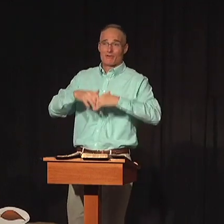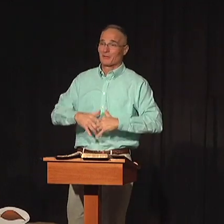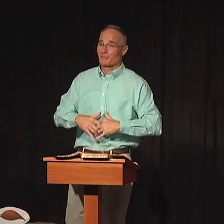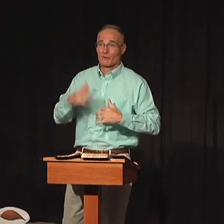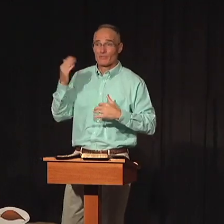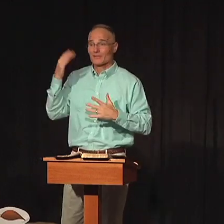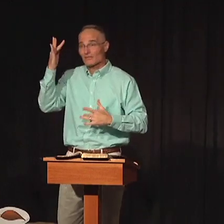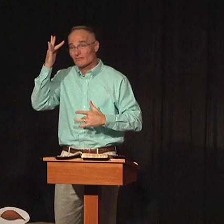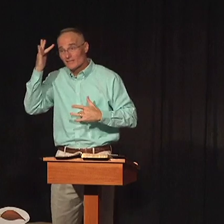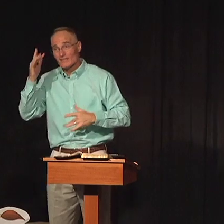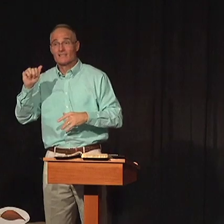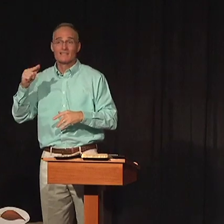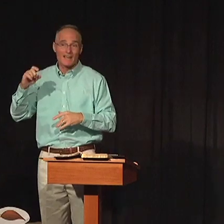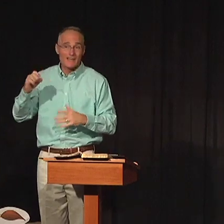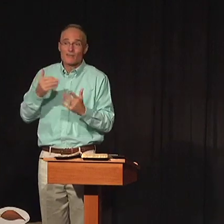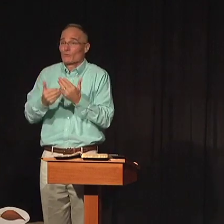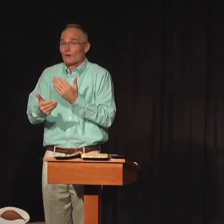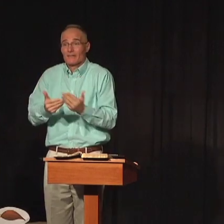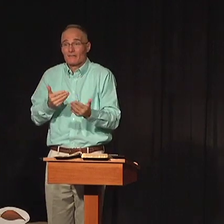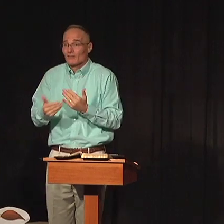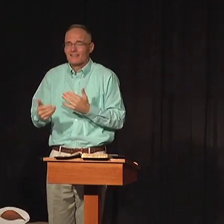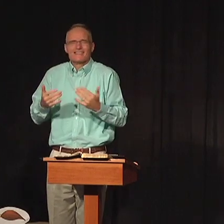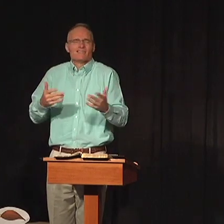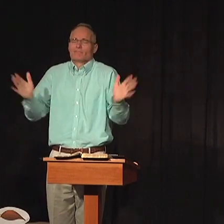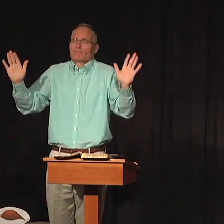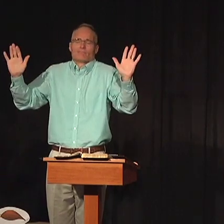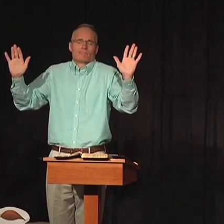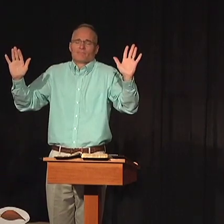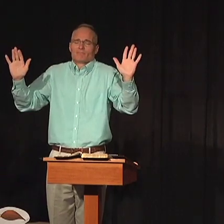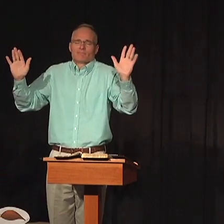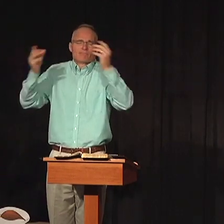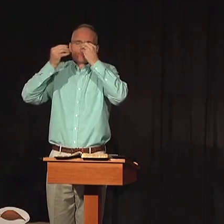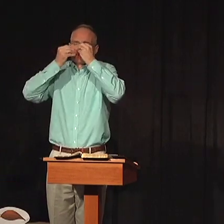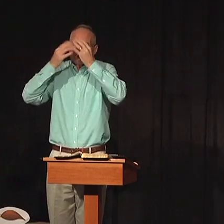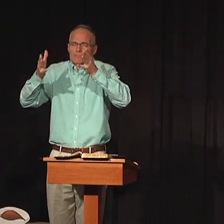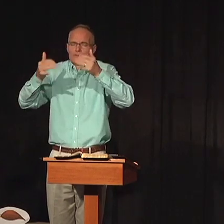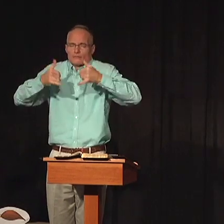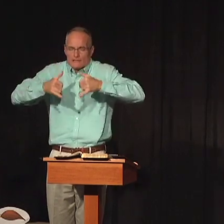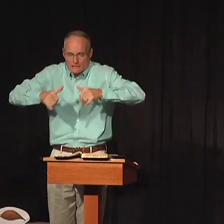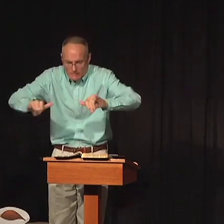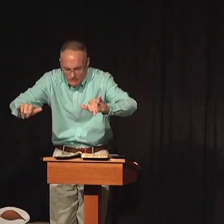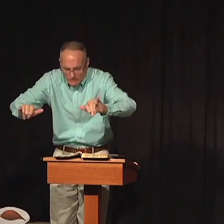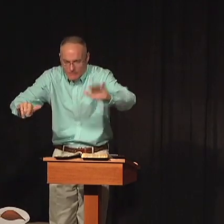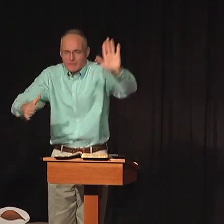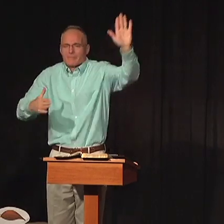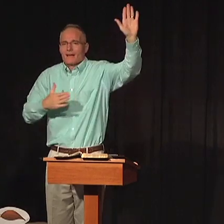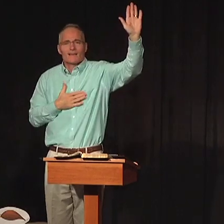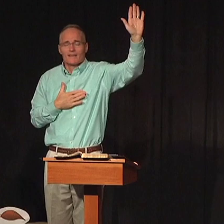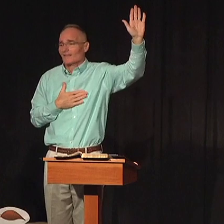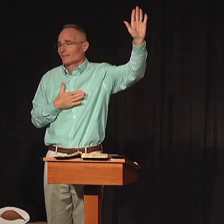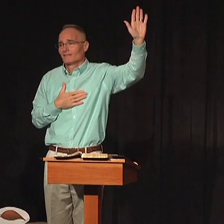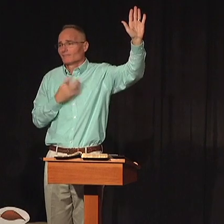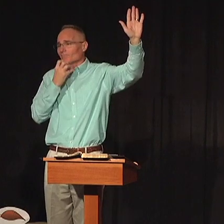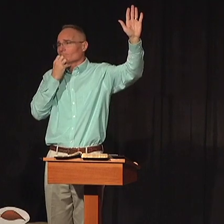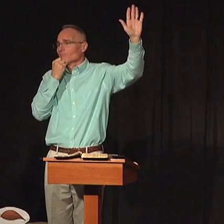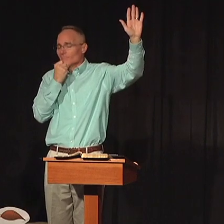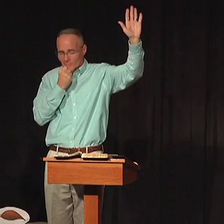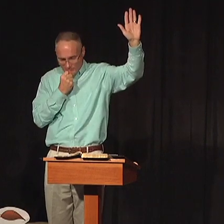Your body might be falling apart because of disease, age, whatever. He says, you are still mine.